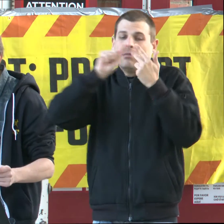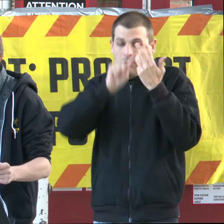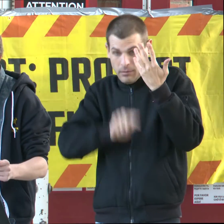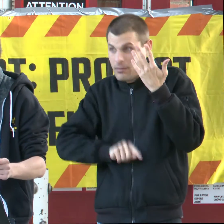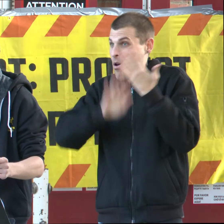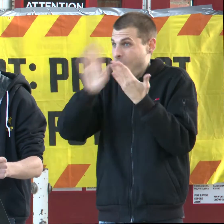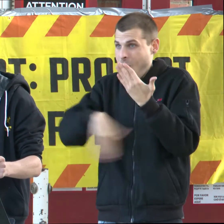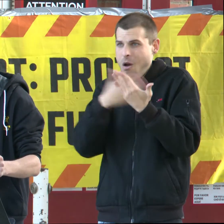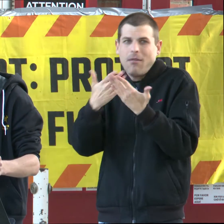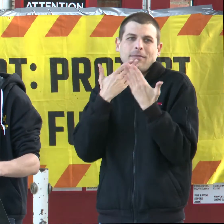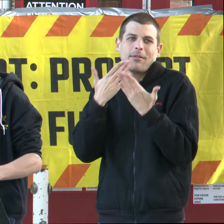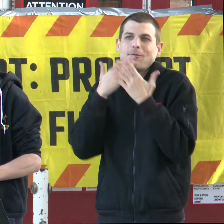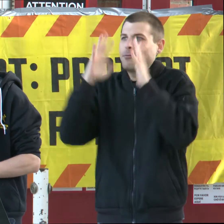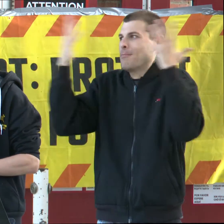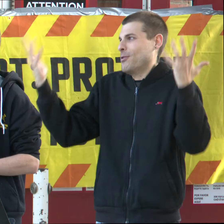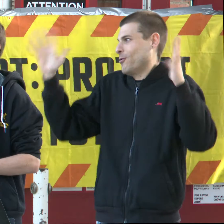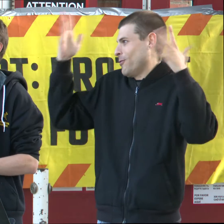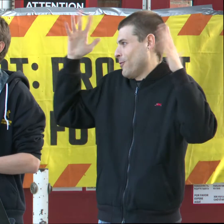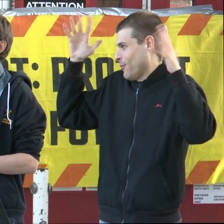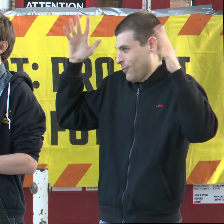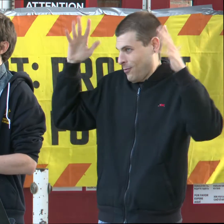speakers.